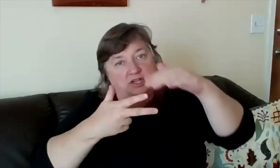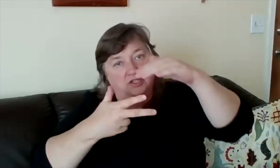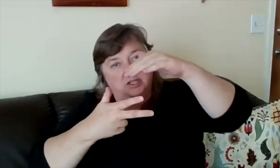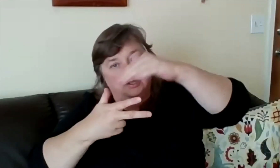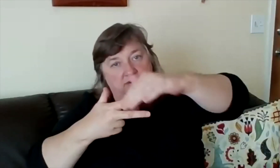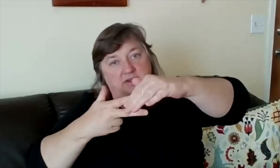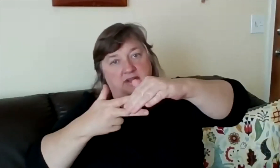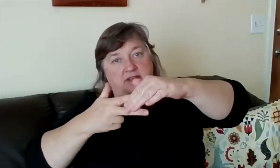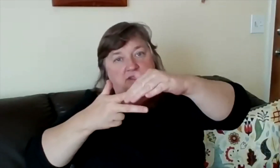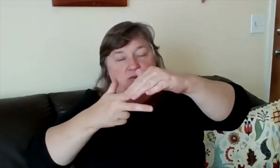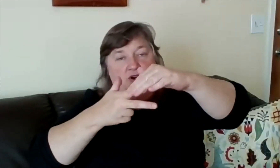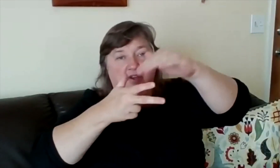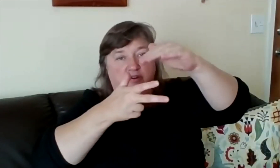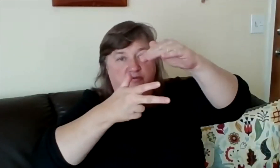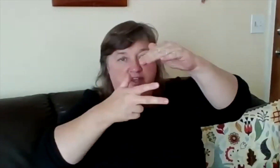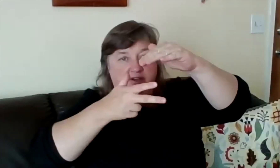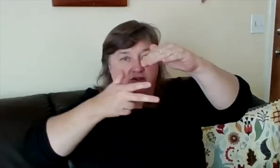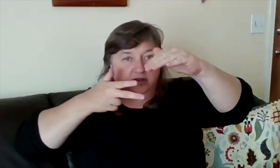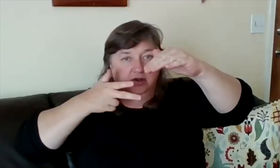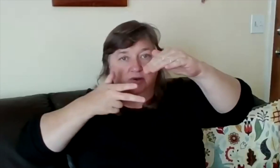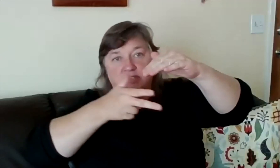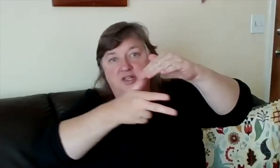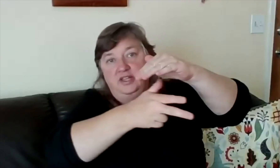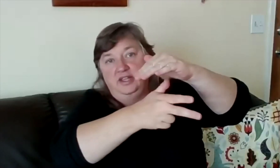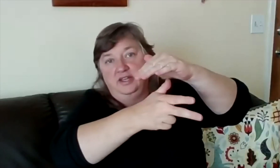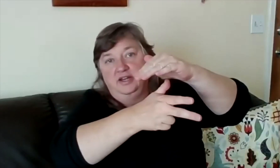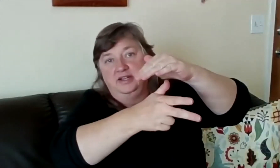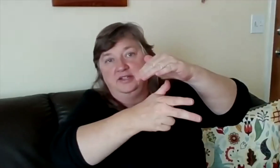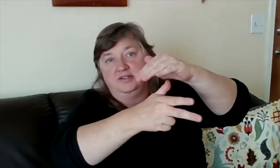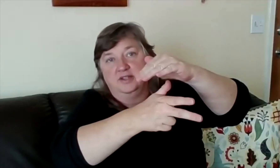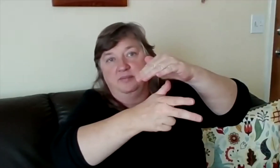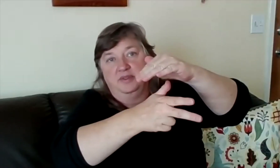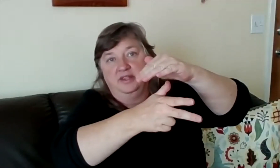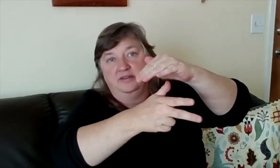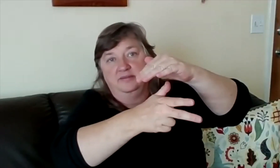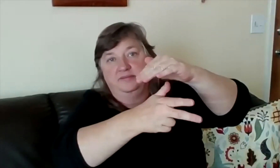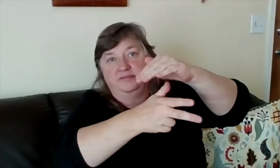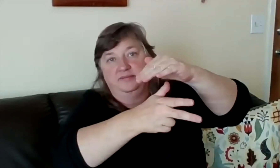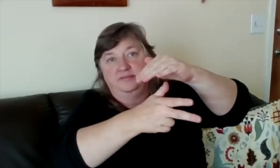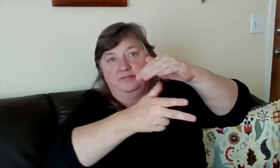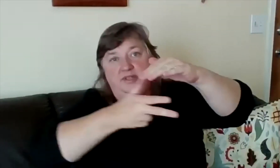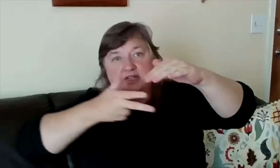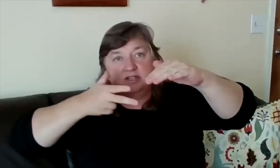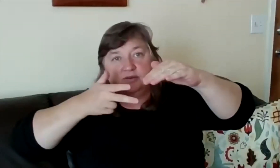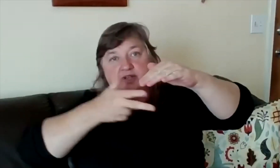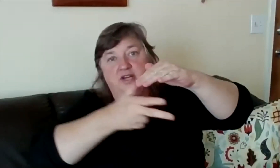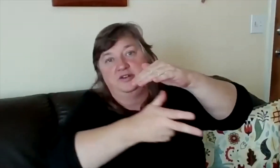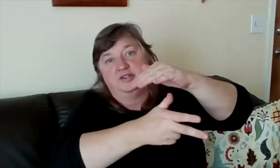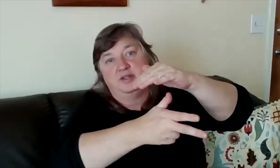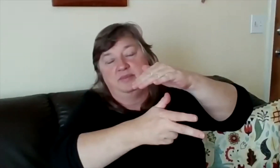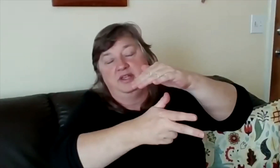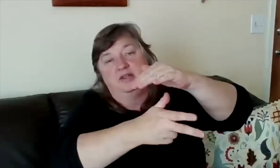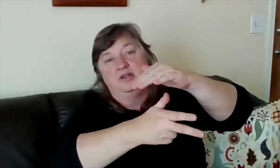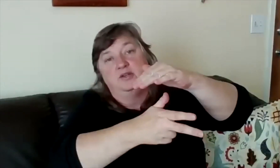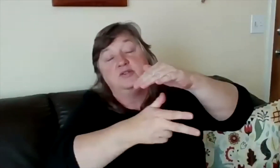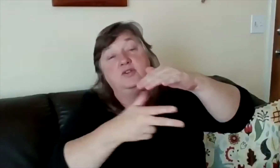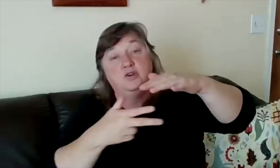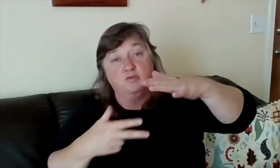garage is where your vehicle goes under something, into and under something. So your